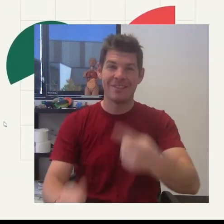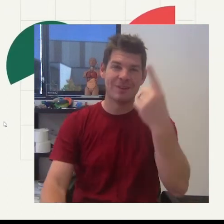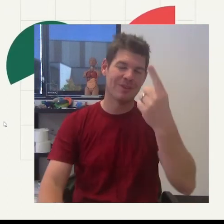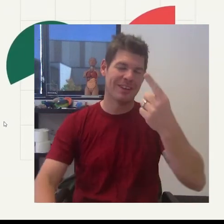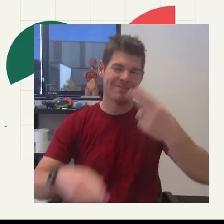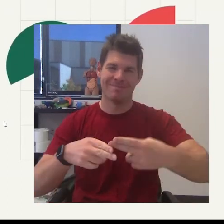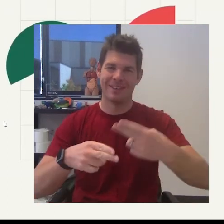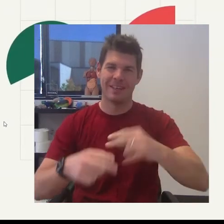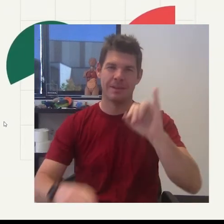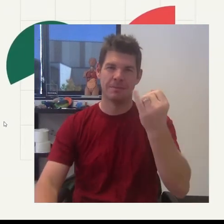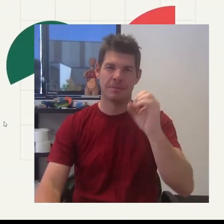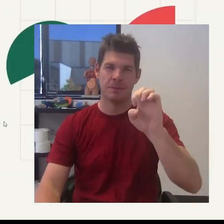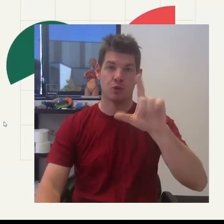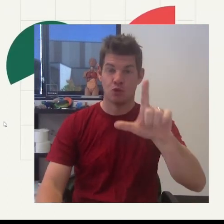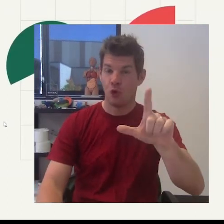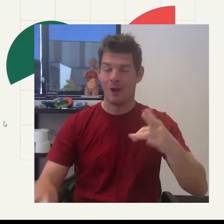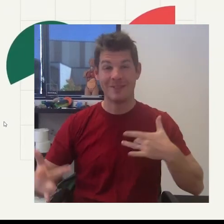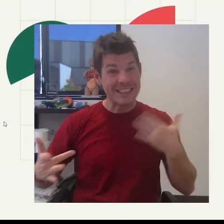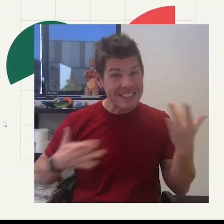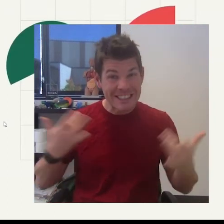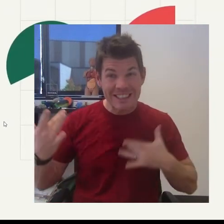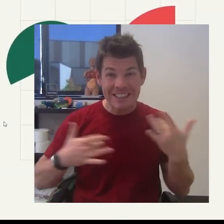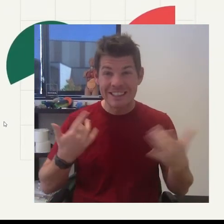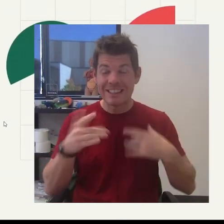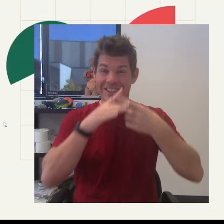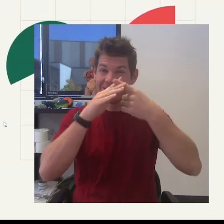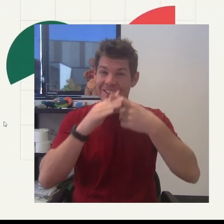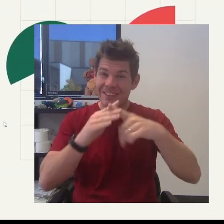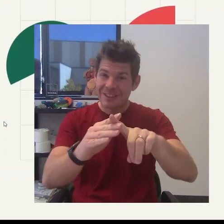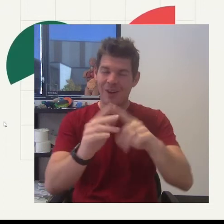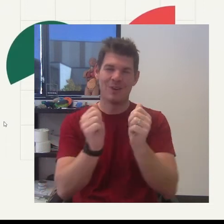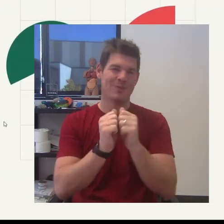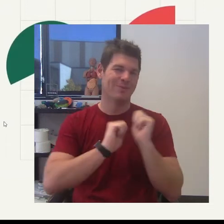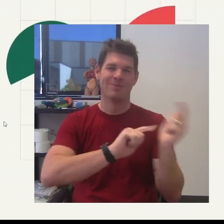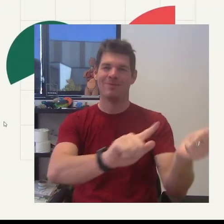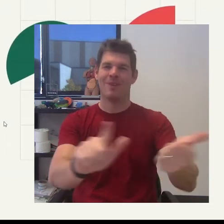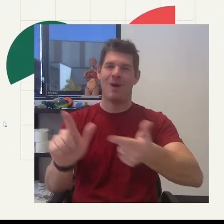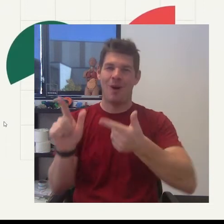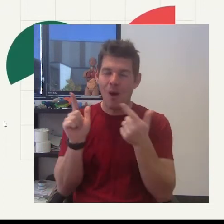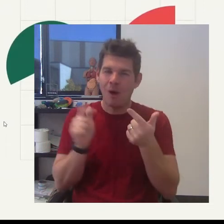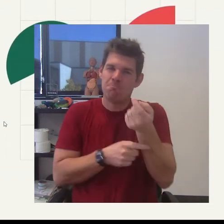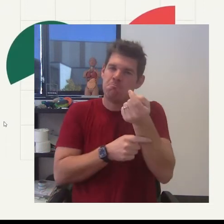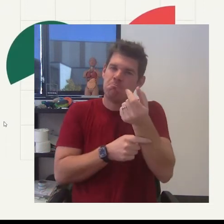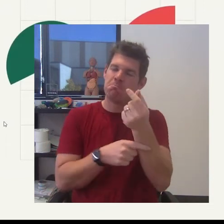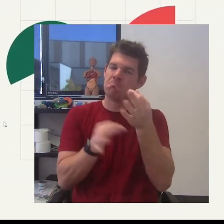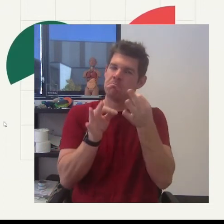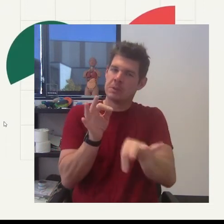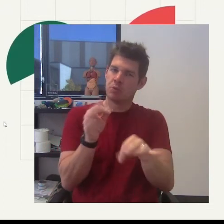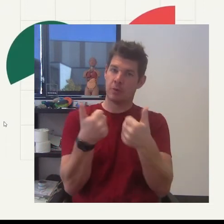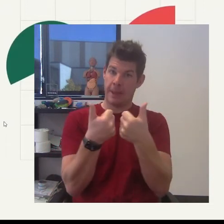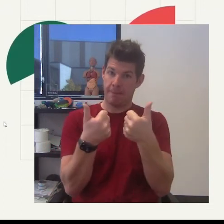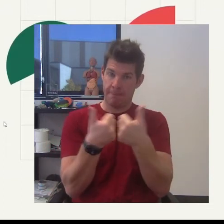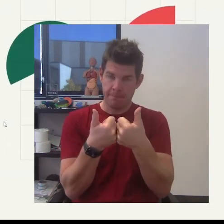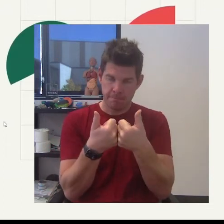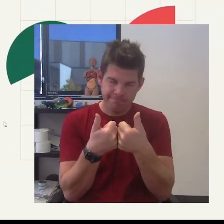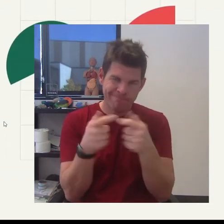Hello, everyone. I am Joel, and I am super excited to get started with all of you with this little game that we're going to